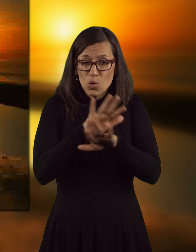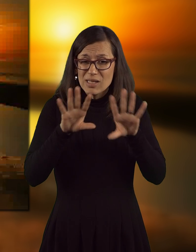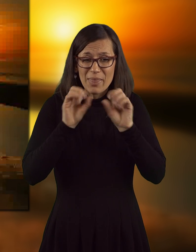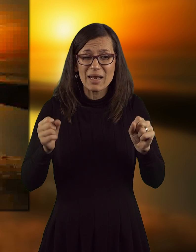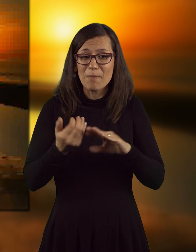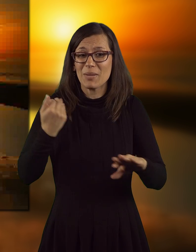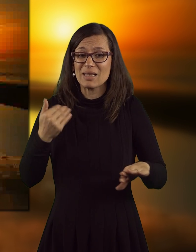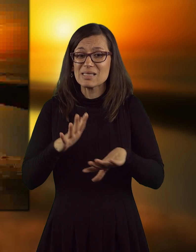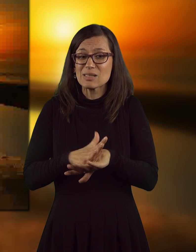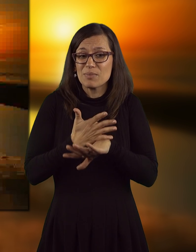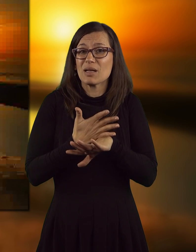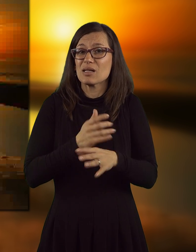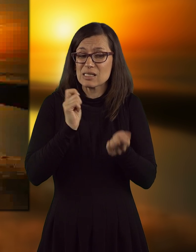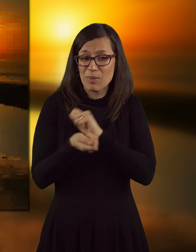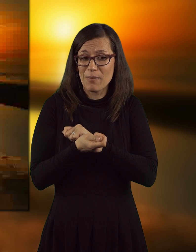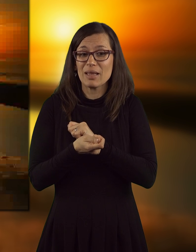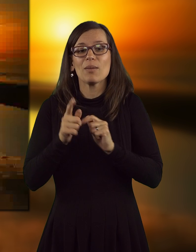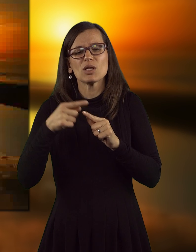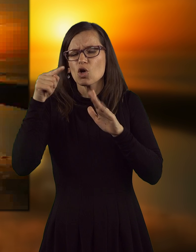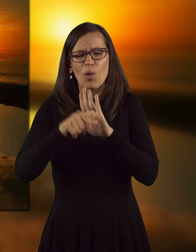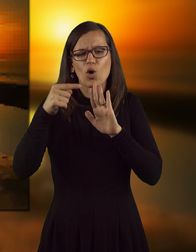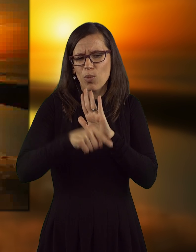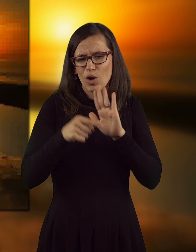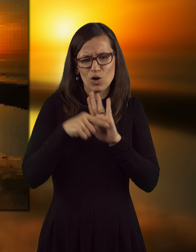need to be done before your mood changes? Then you're in deep